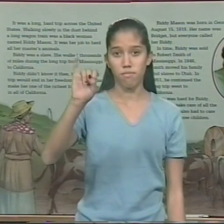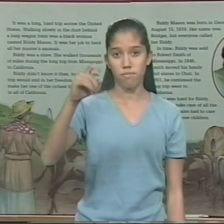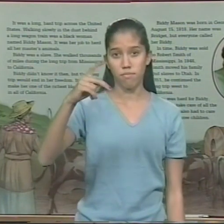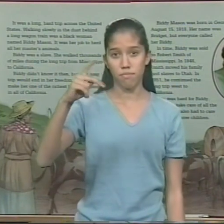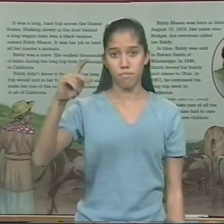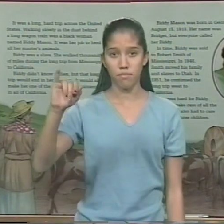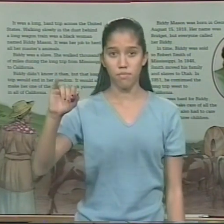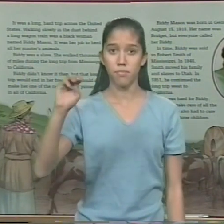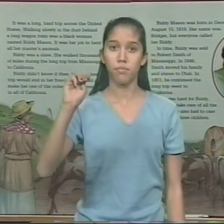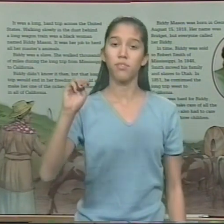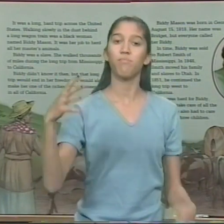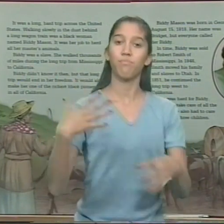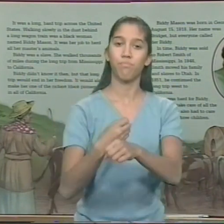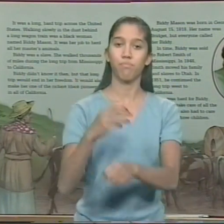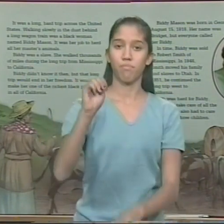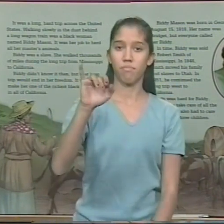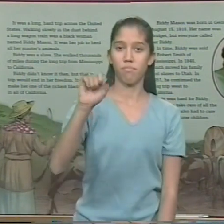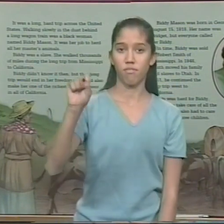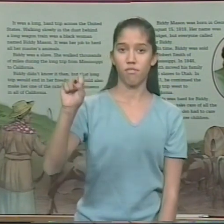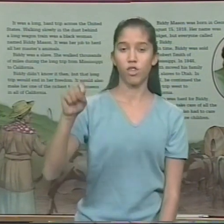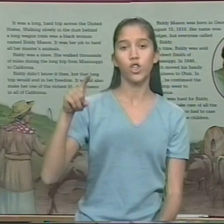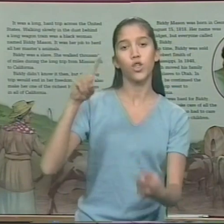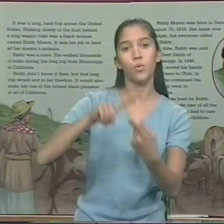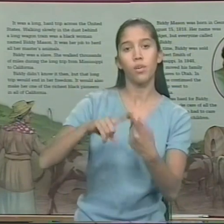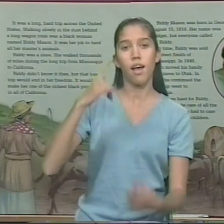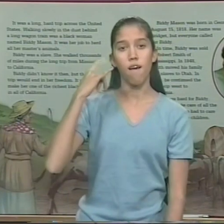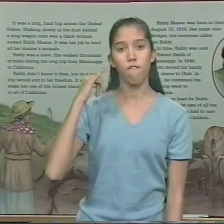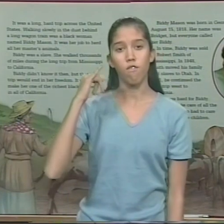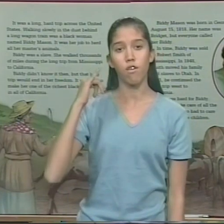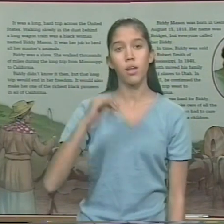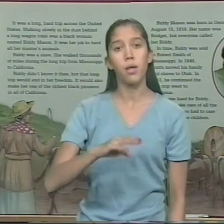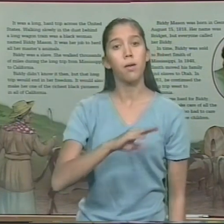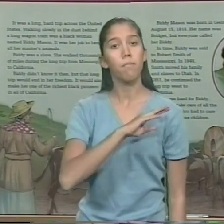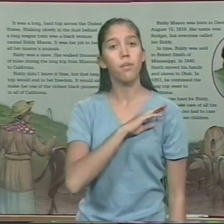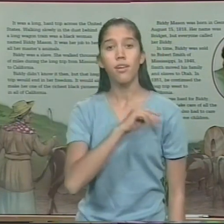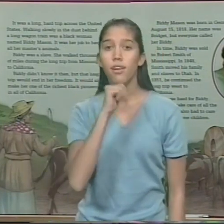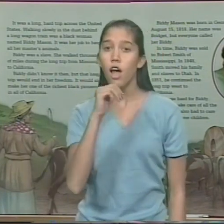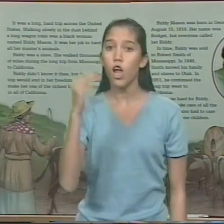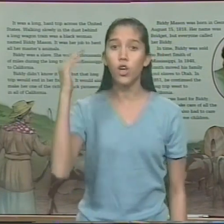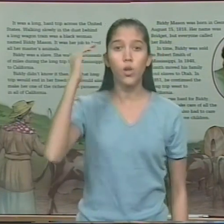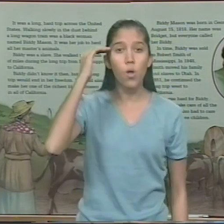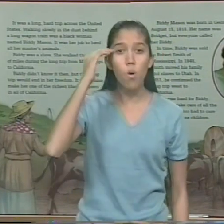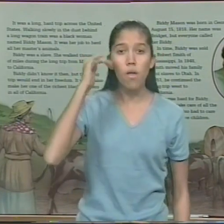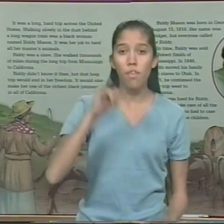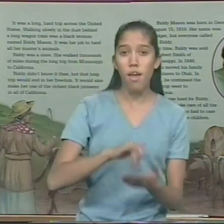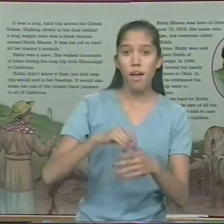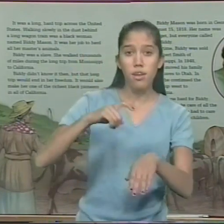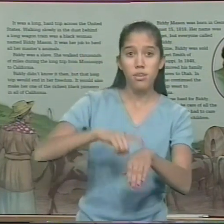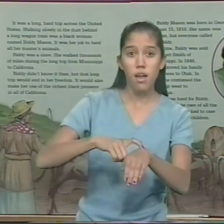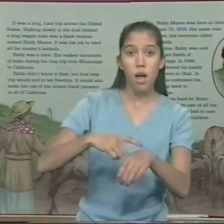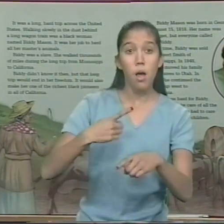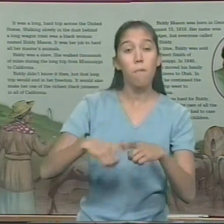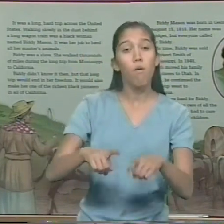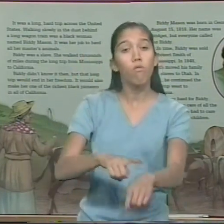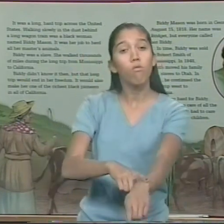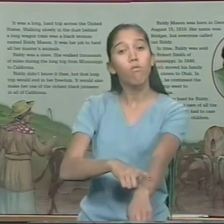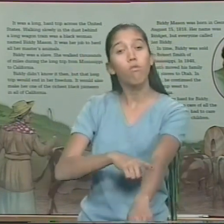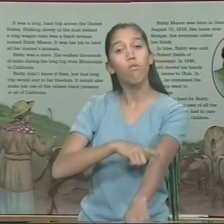long trip would end in her freedom. It would also make her one of the richest black pioneers in all of